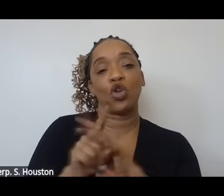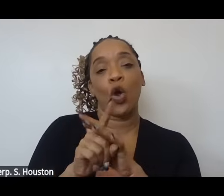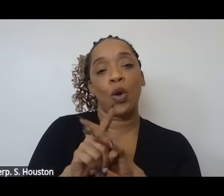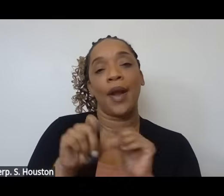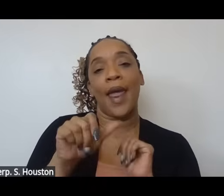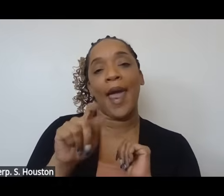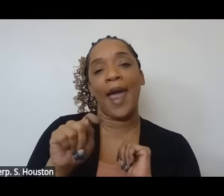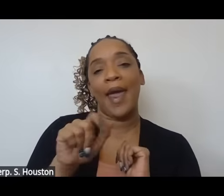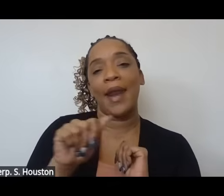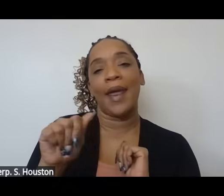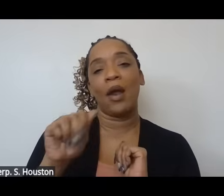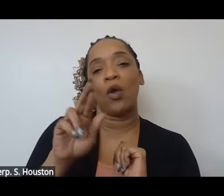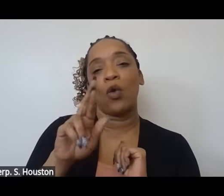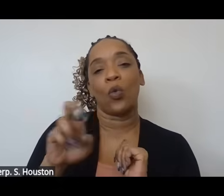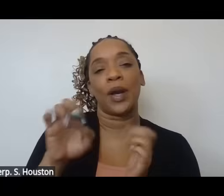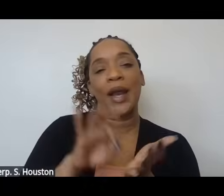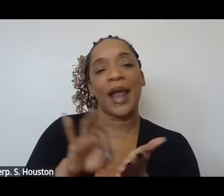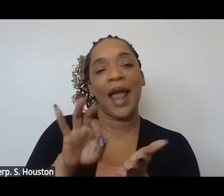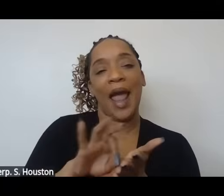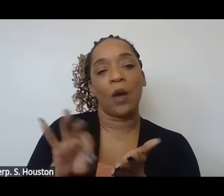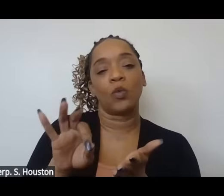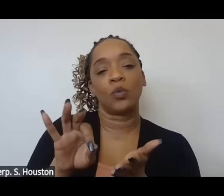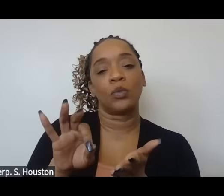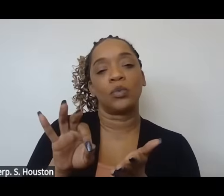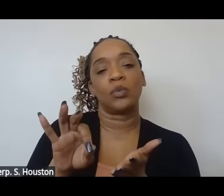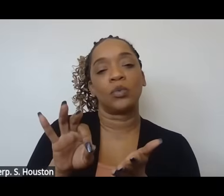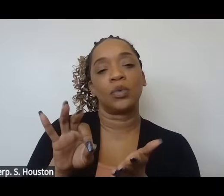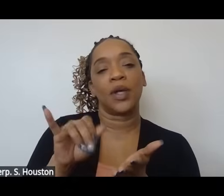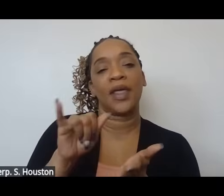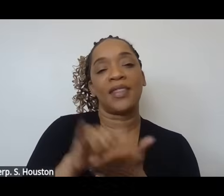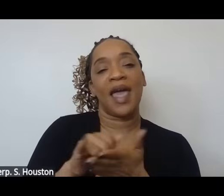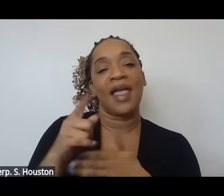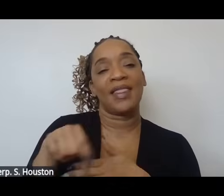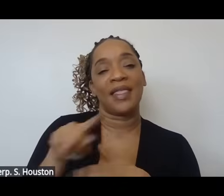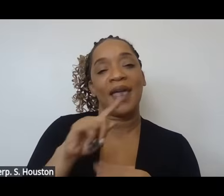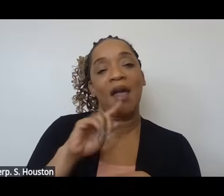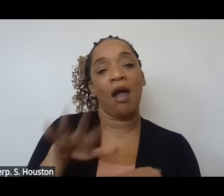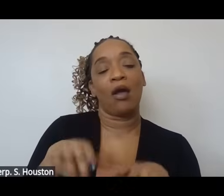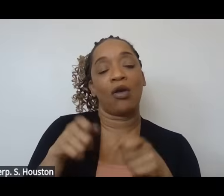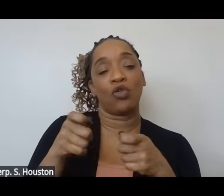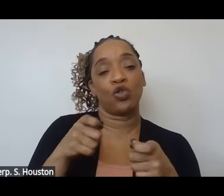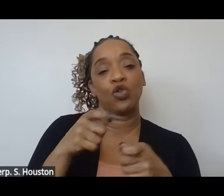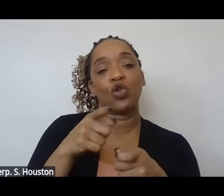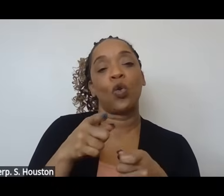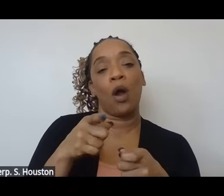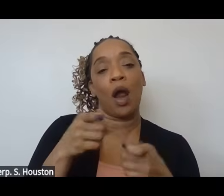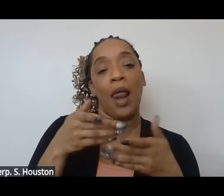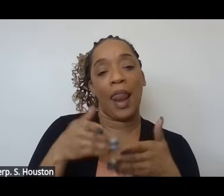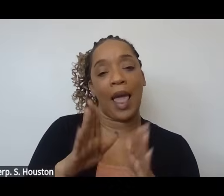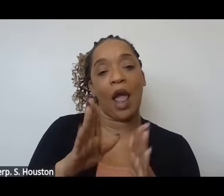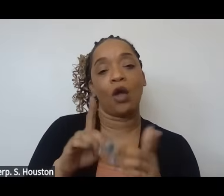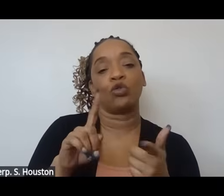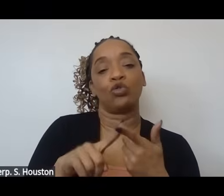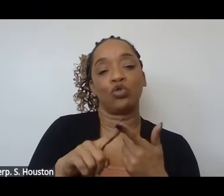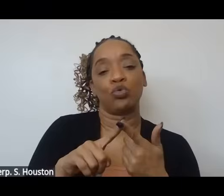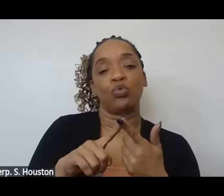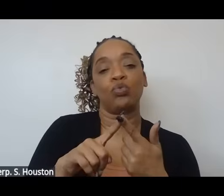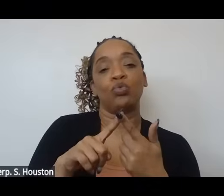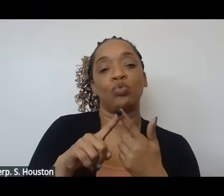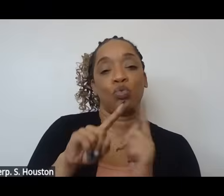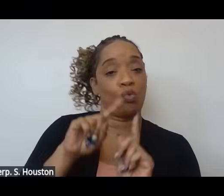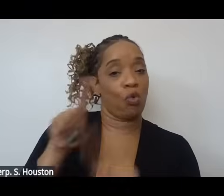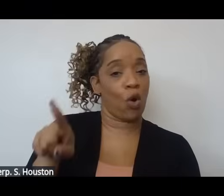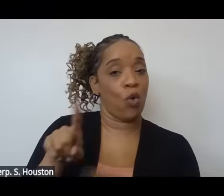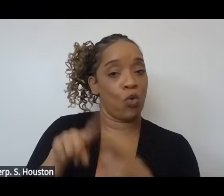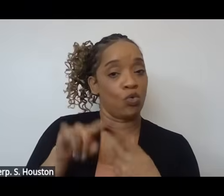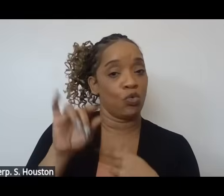recount that the Board of State Canvassers is conducting. You are allowed to go to recounts that you guys are conducting. And there